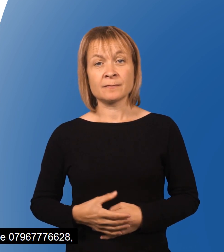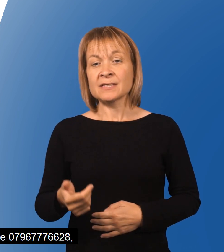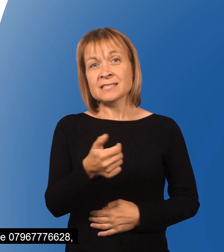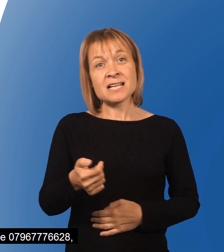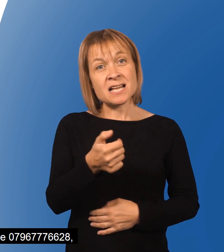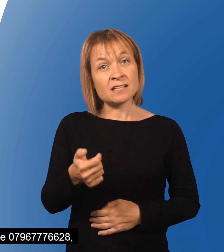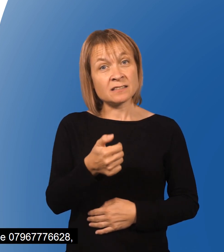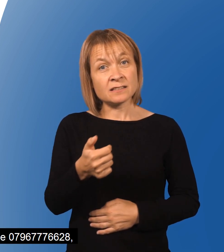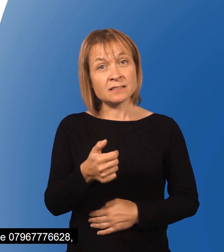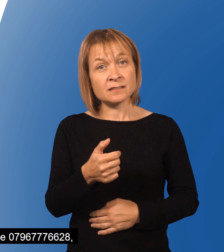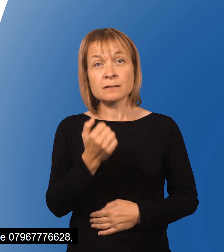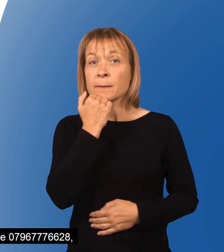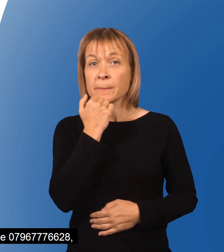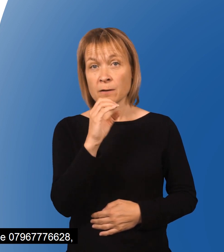text mobile